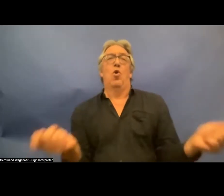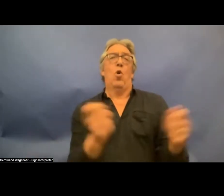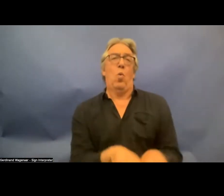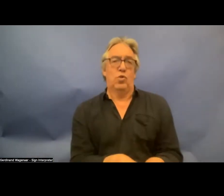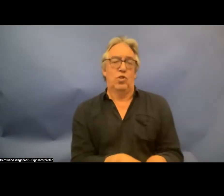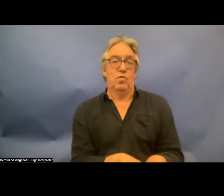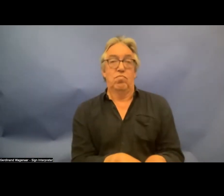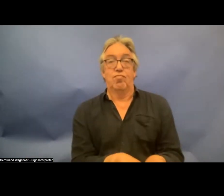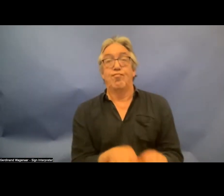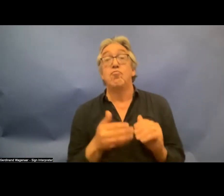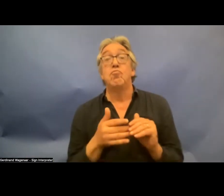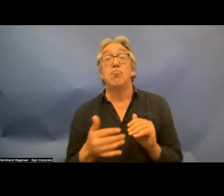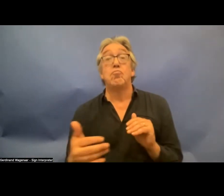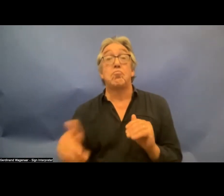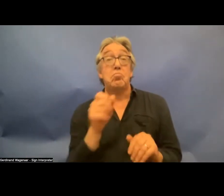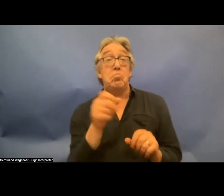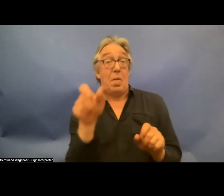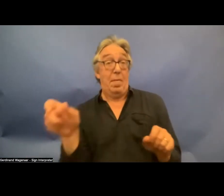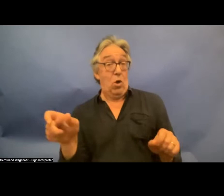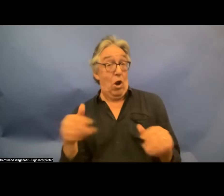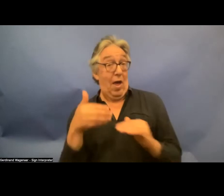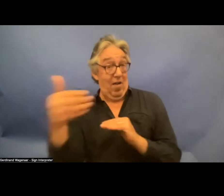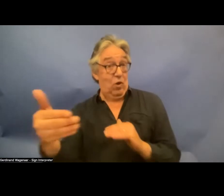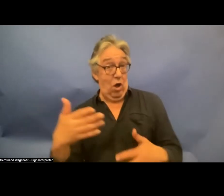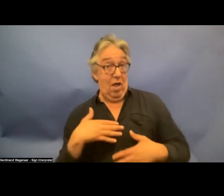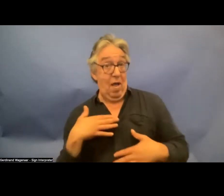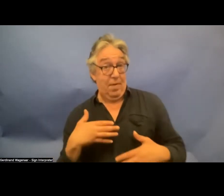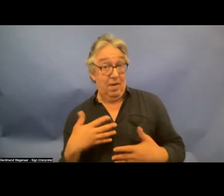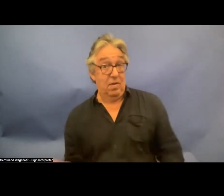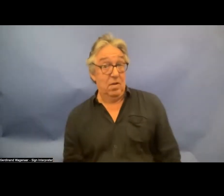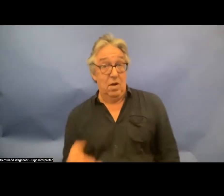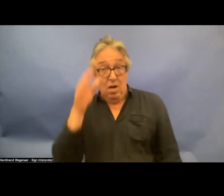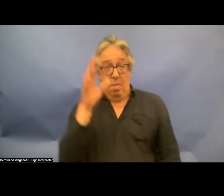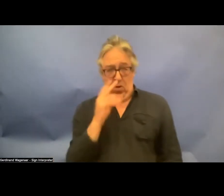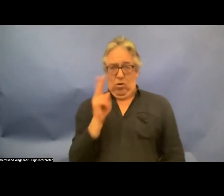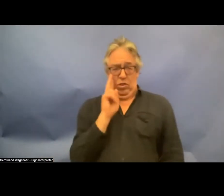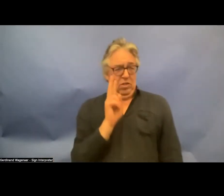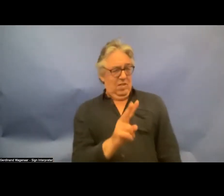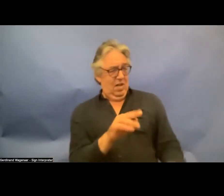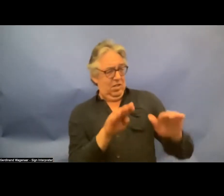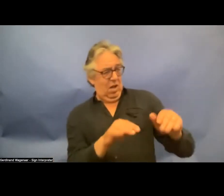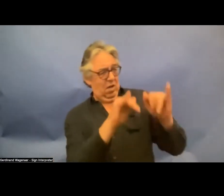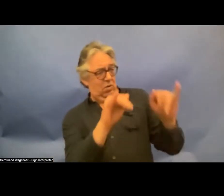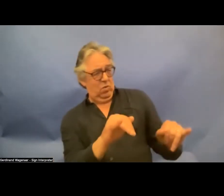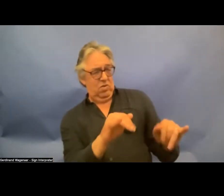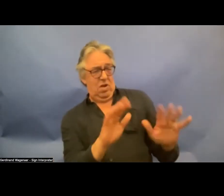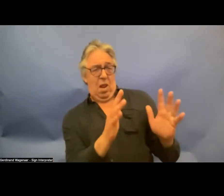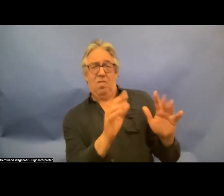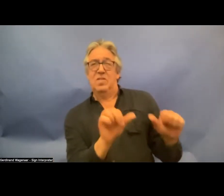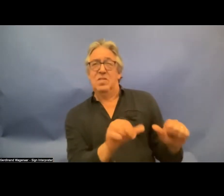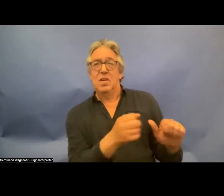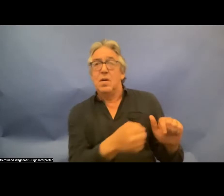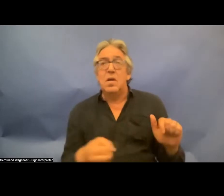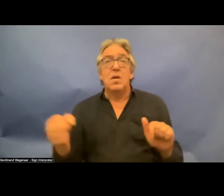first time in their life was a fantastic feeling. There were some cases of people with mental health problems